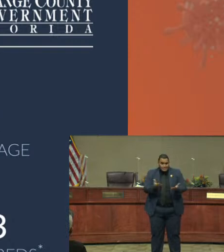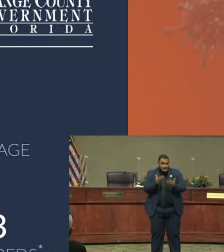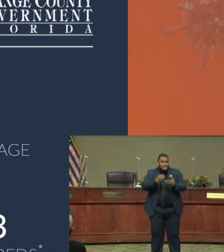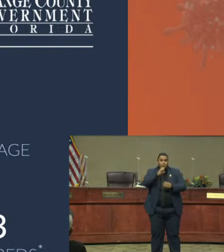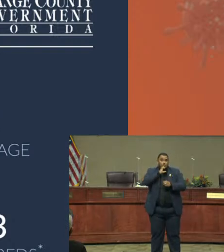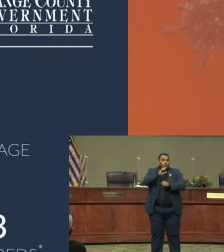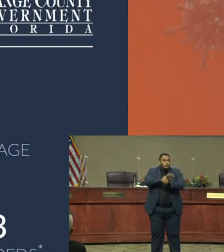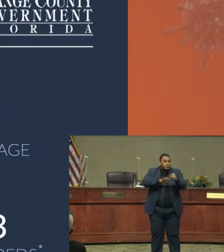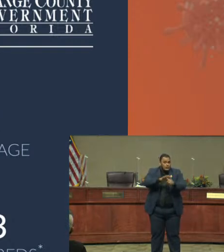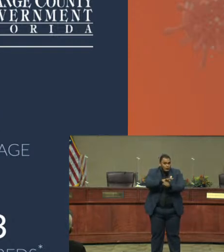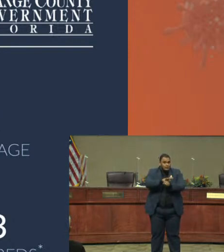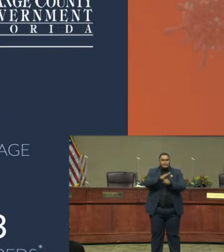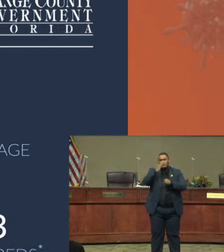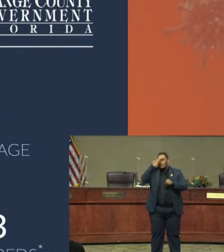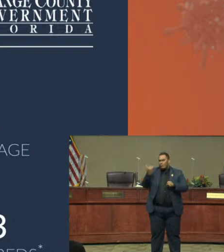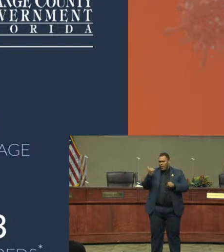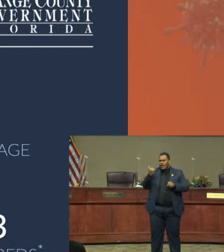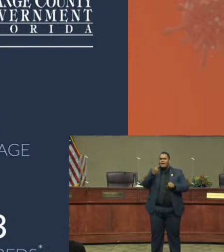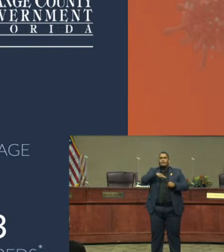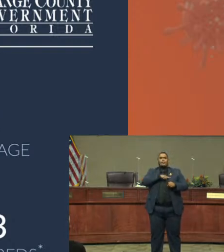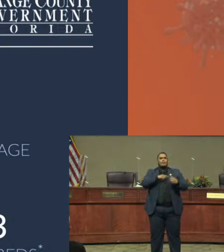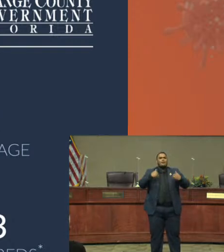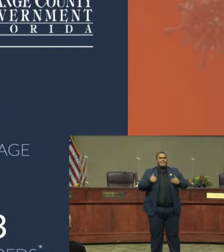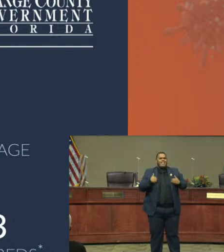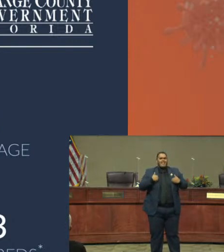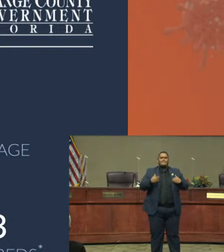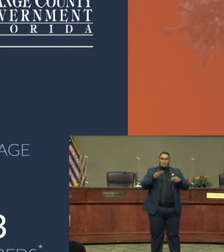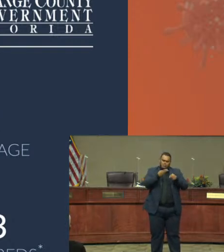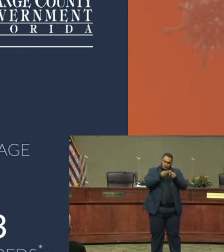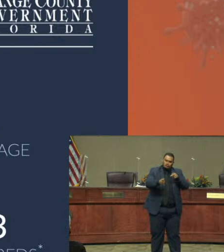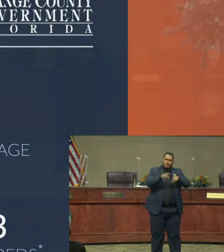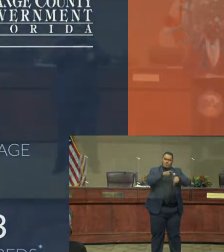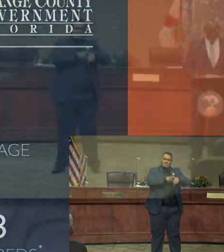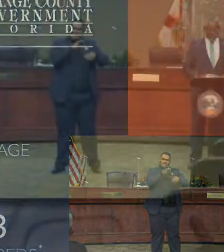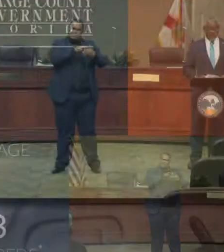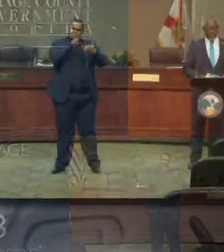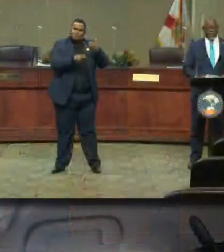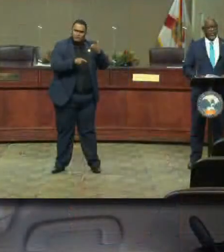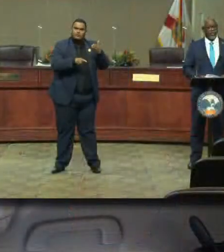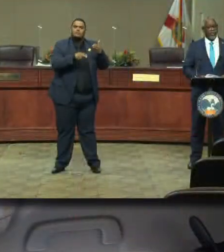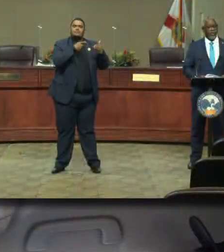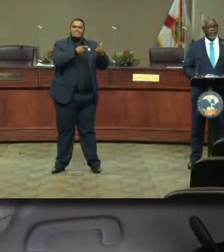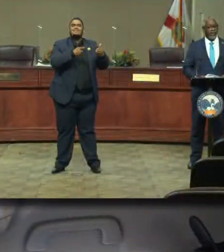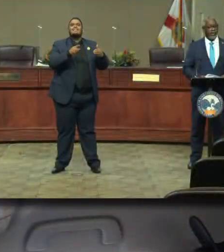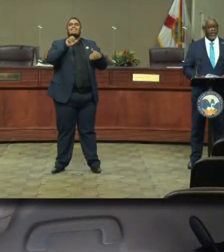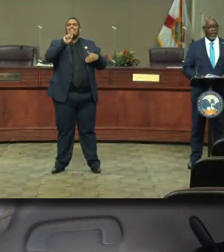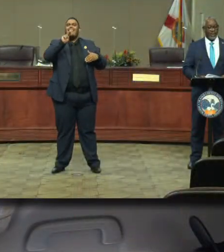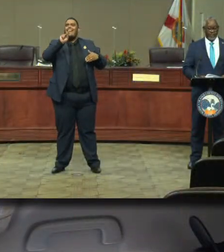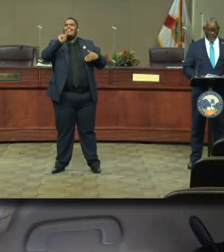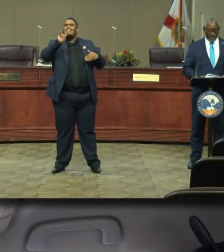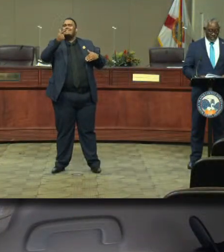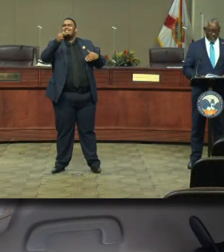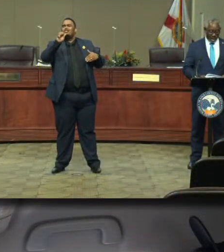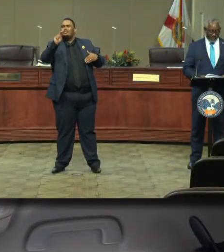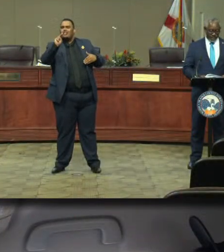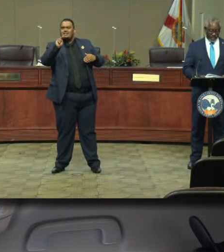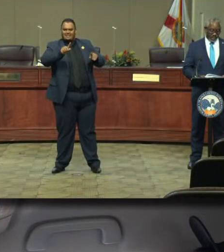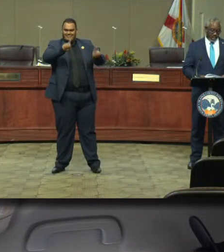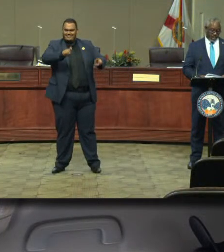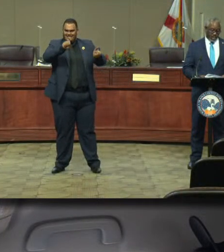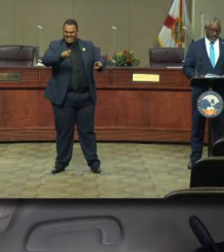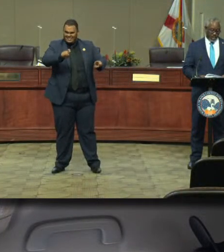rapid antigen test that we have made available at Barnett Park. It is proving to be a very